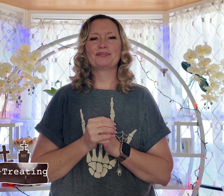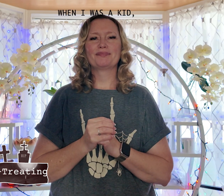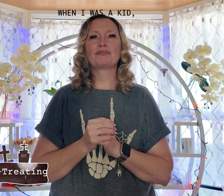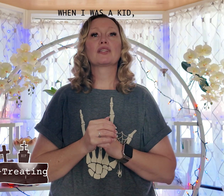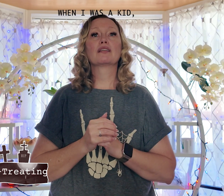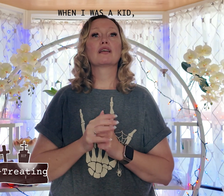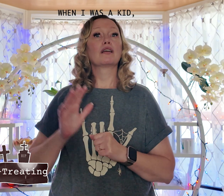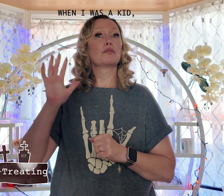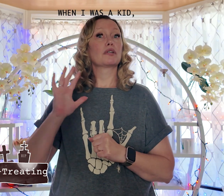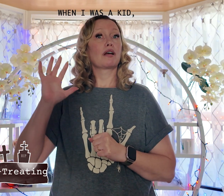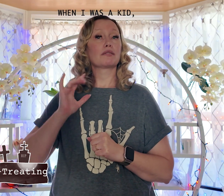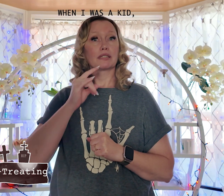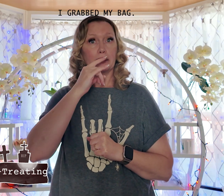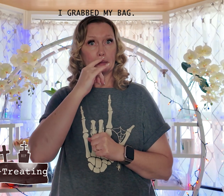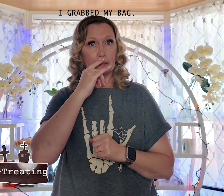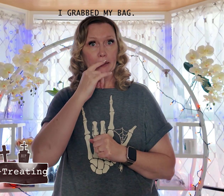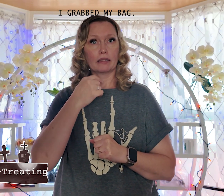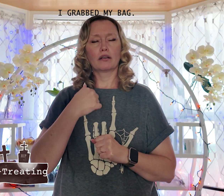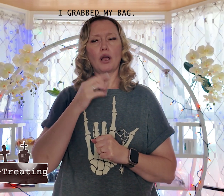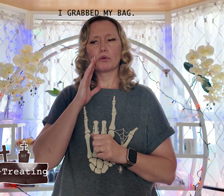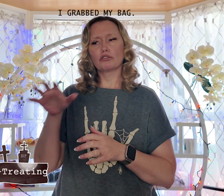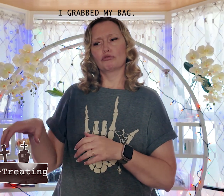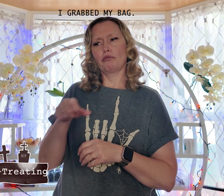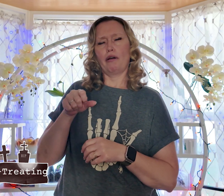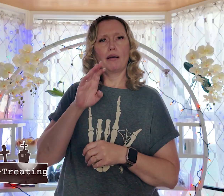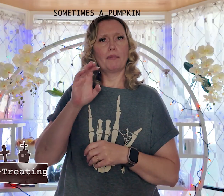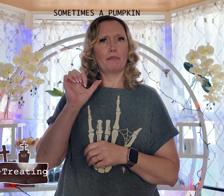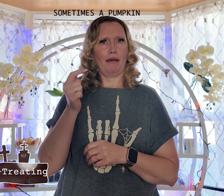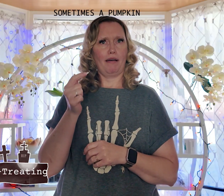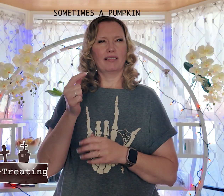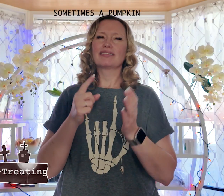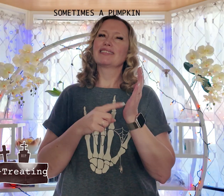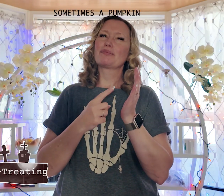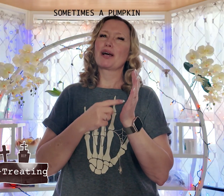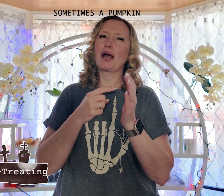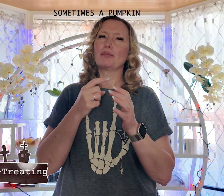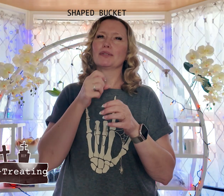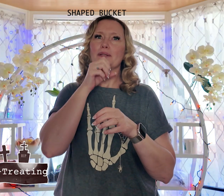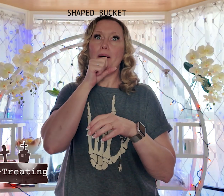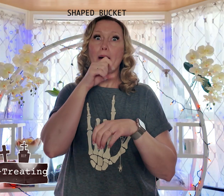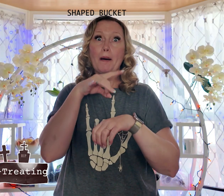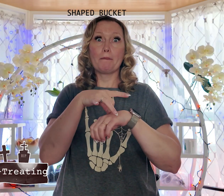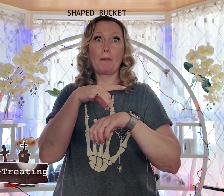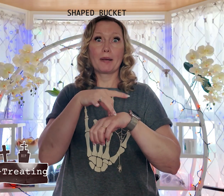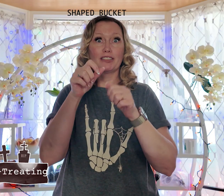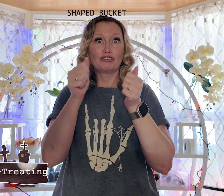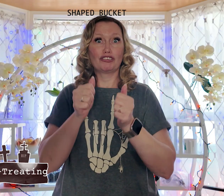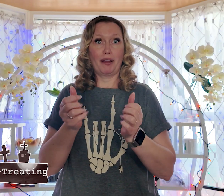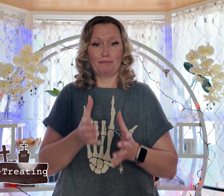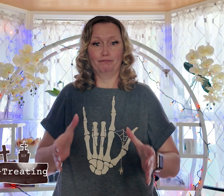When I was a kid, I grabbed my bag, sometimes a pumpkin-shaped bucket,